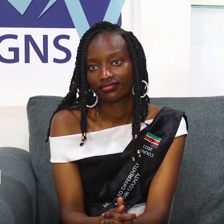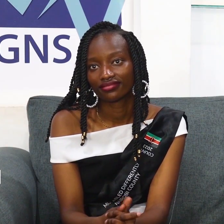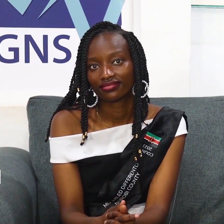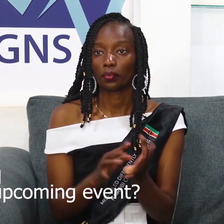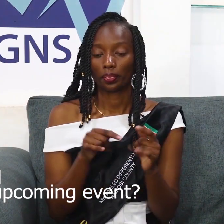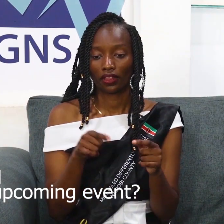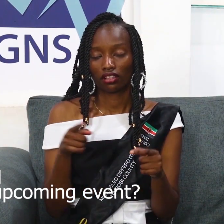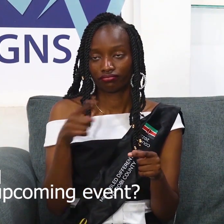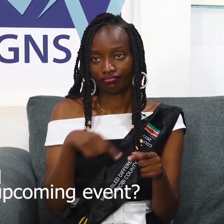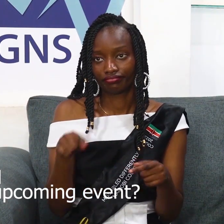success.